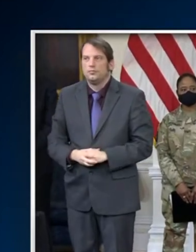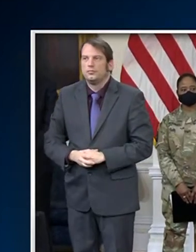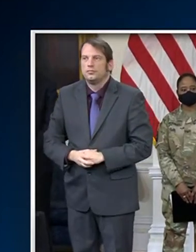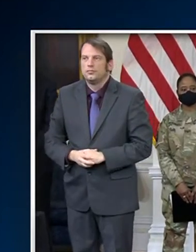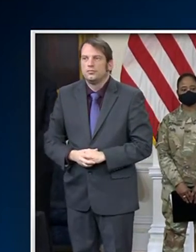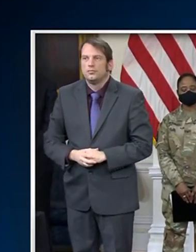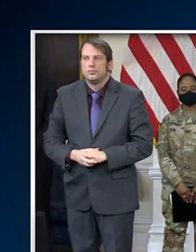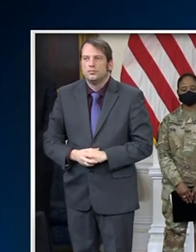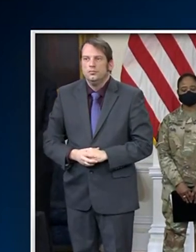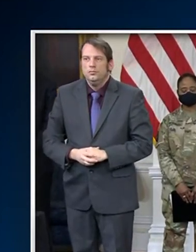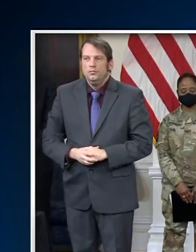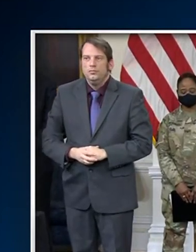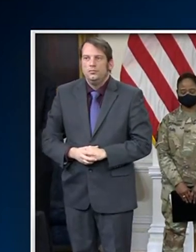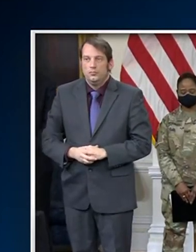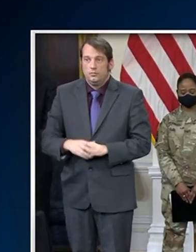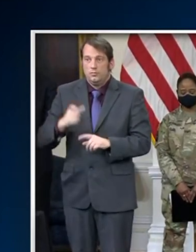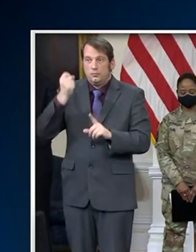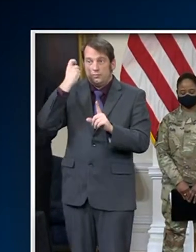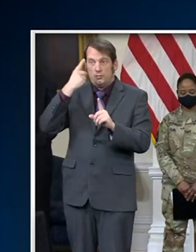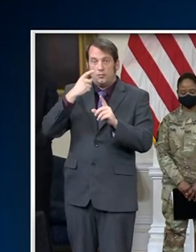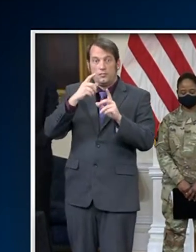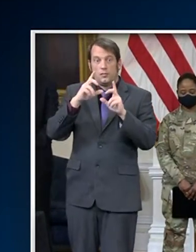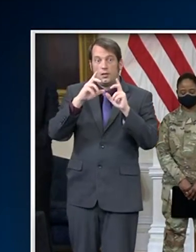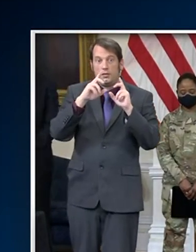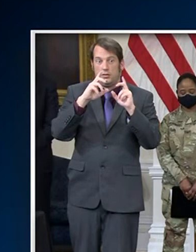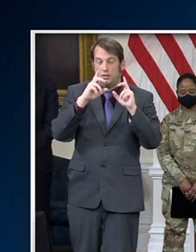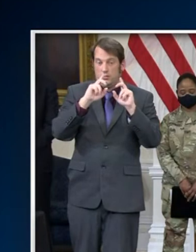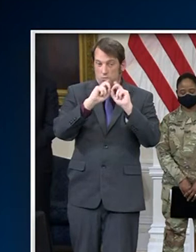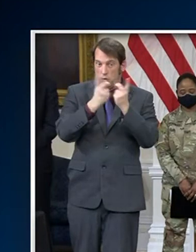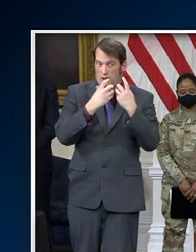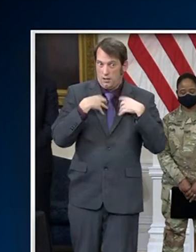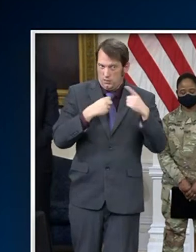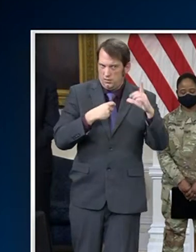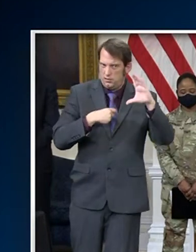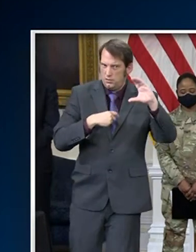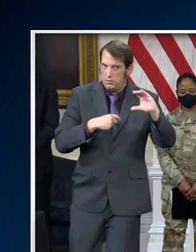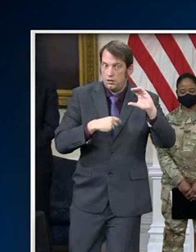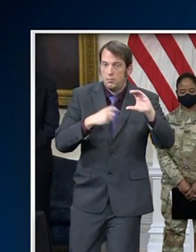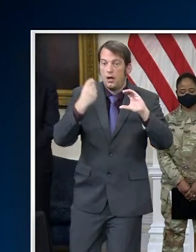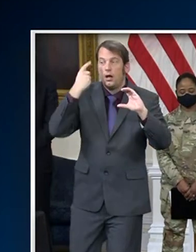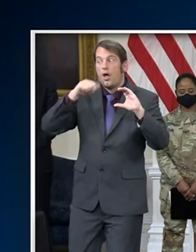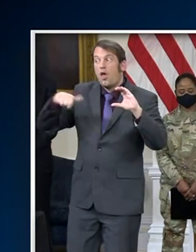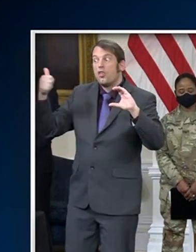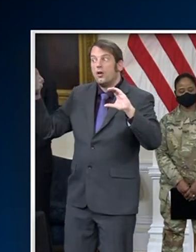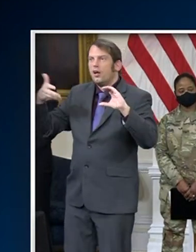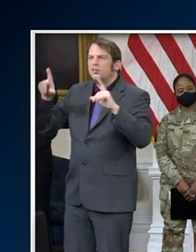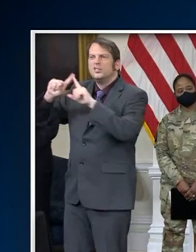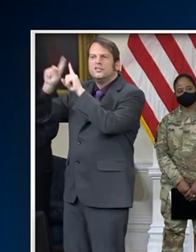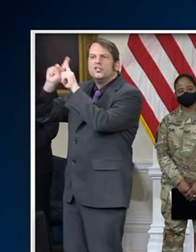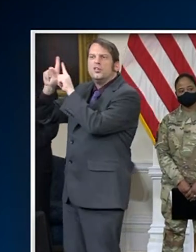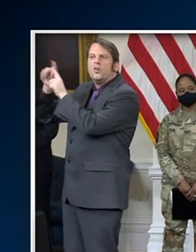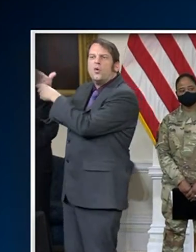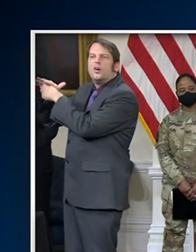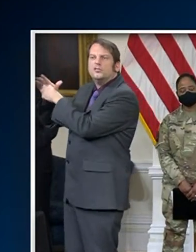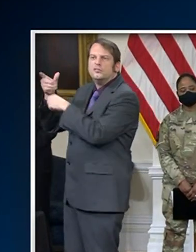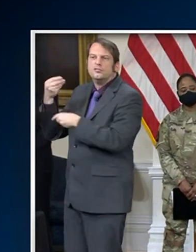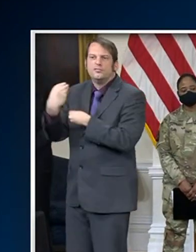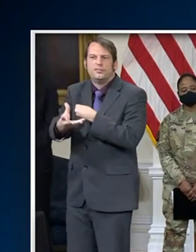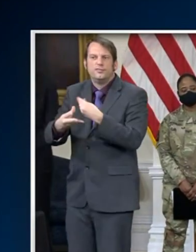by others at the other 2,000 distribution points, including